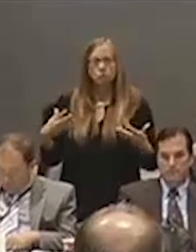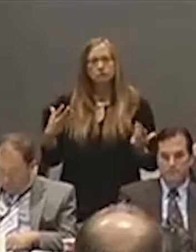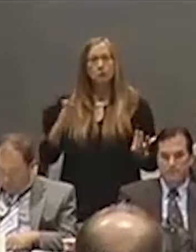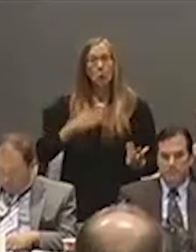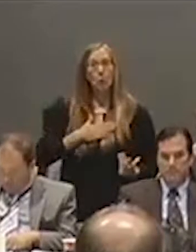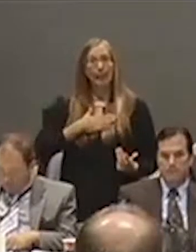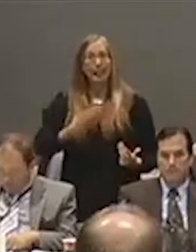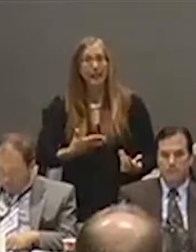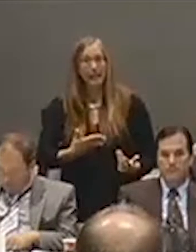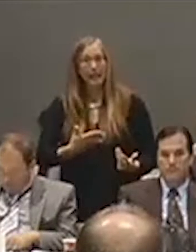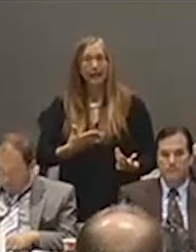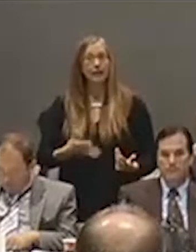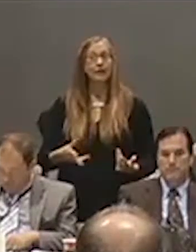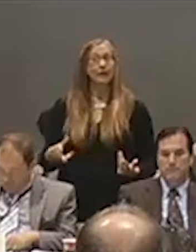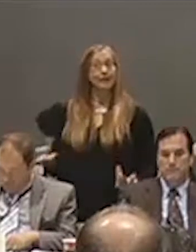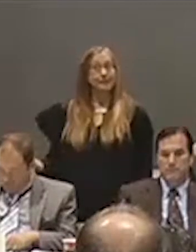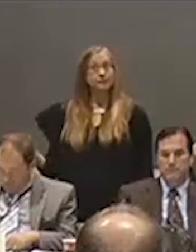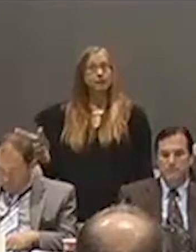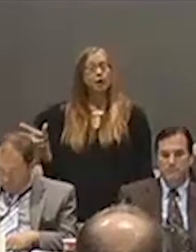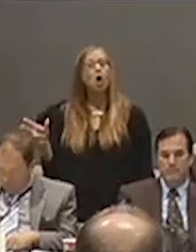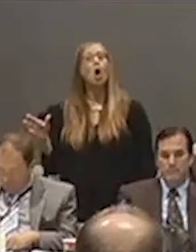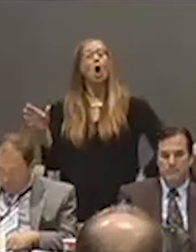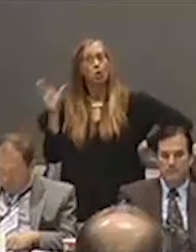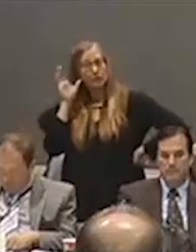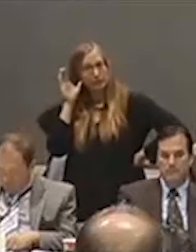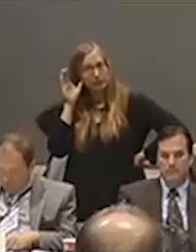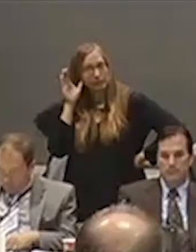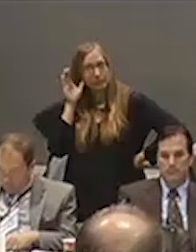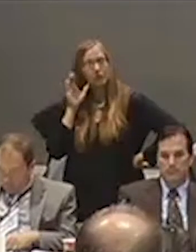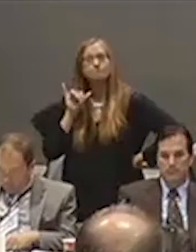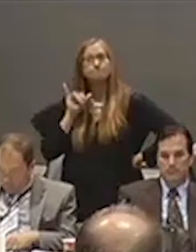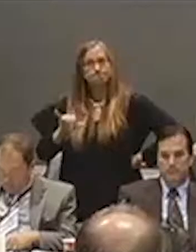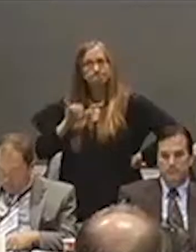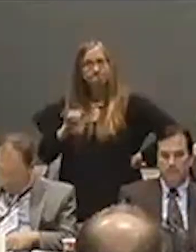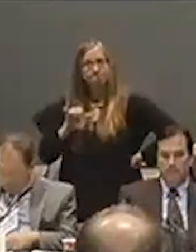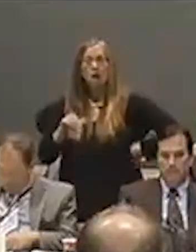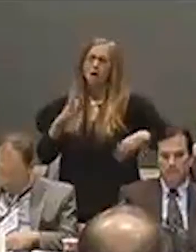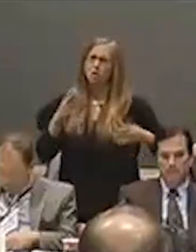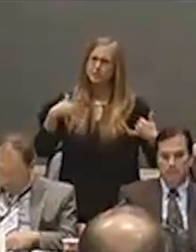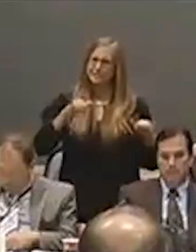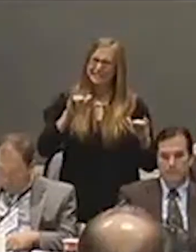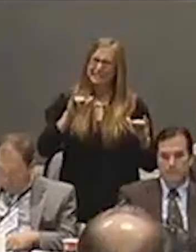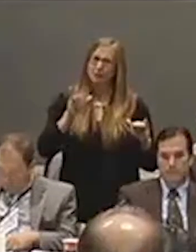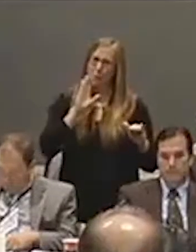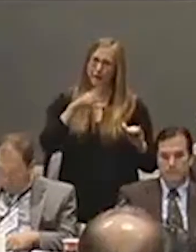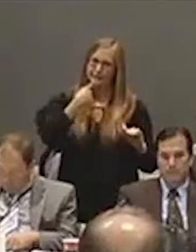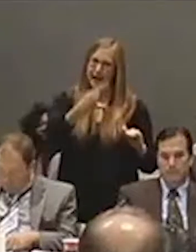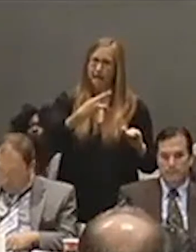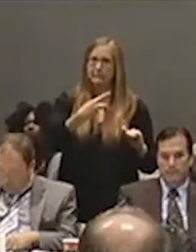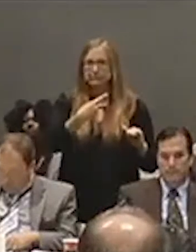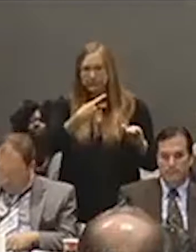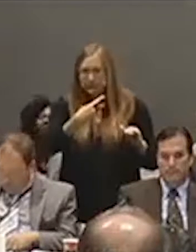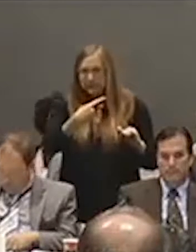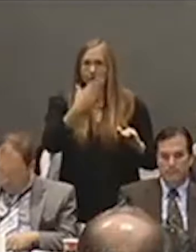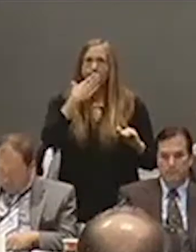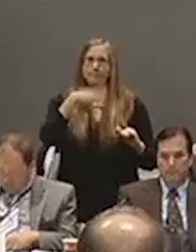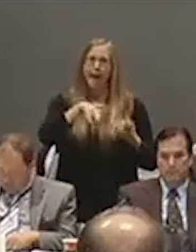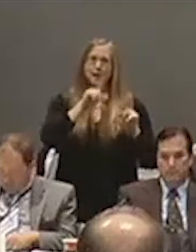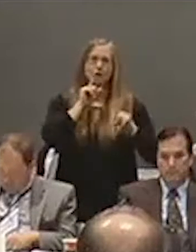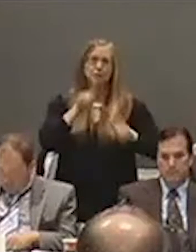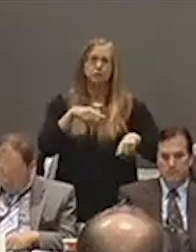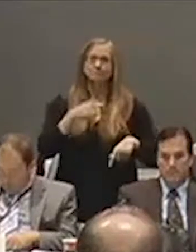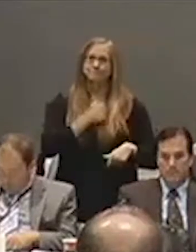willingness to hear a customer when they come in as to their situation, maybe you're still going to have to give them the bad answer, you know, that we